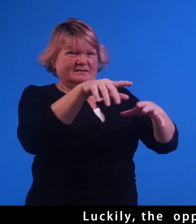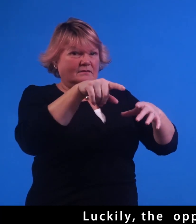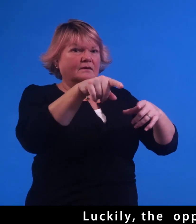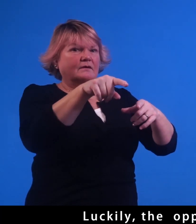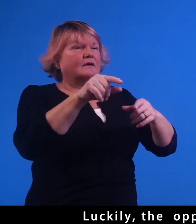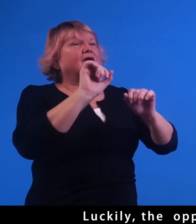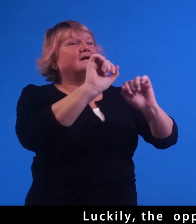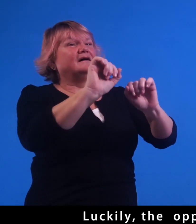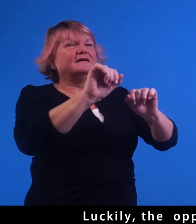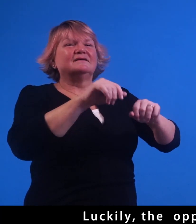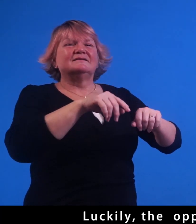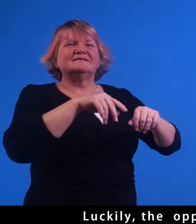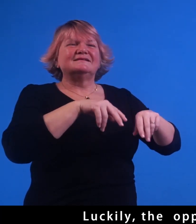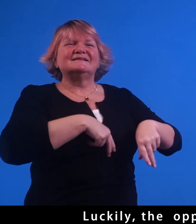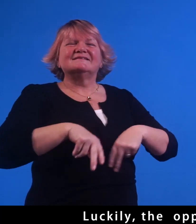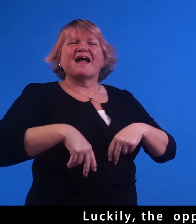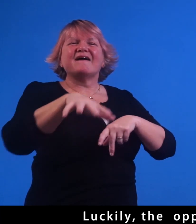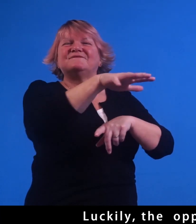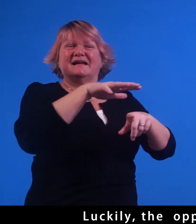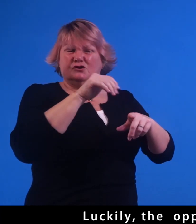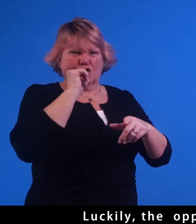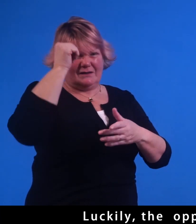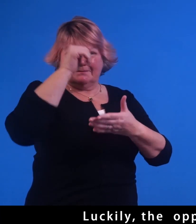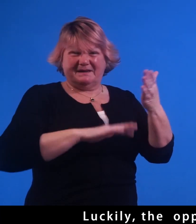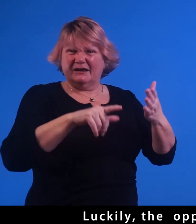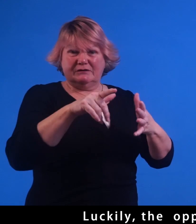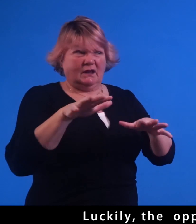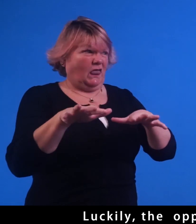Luckily, the opposition were composed of inexperienced seamen,